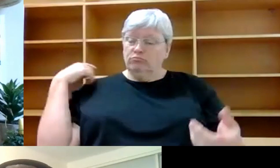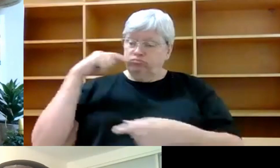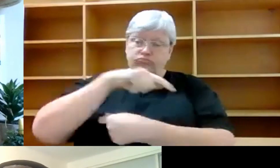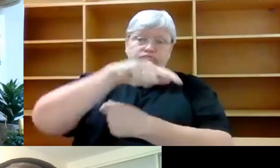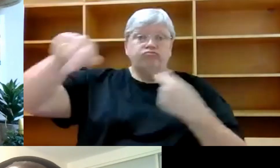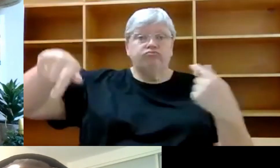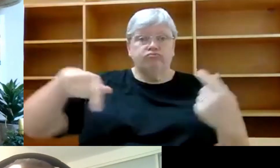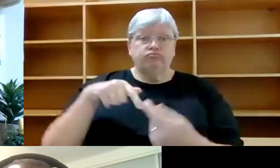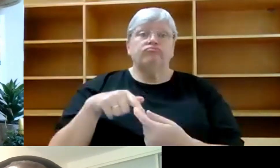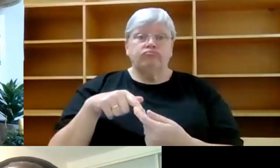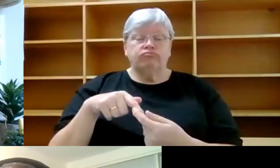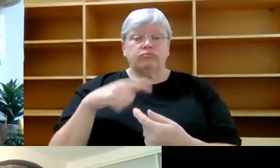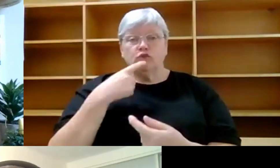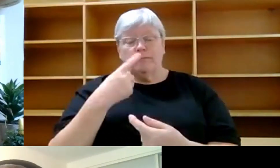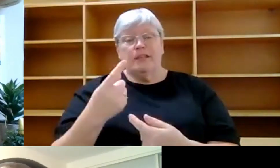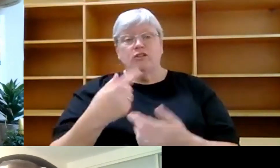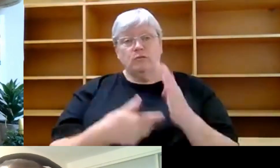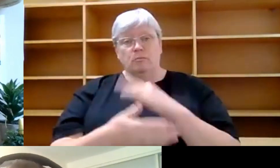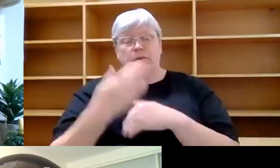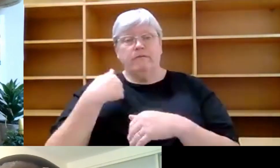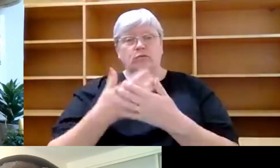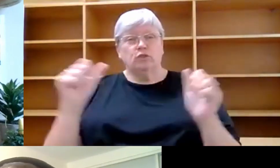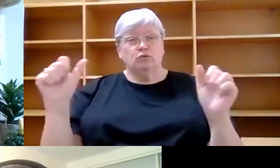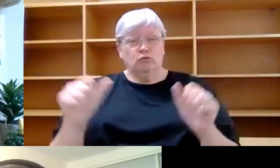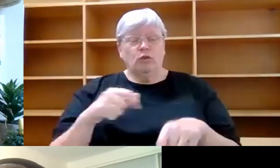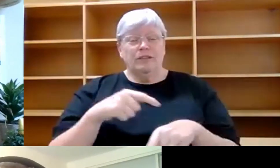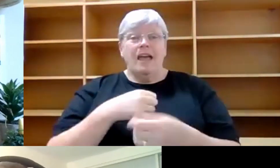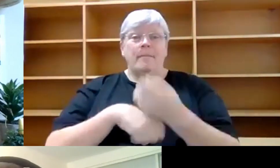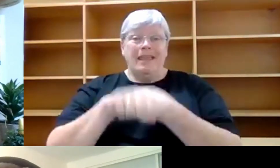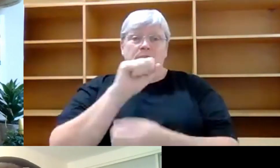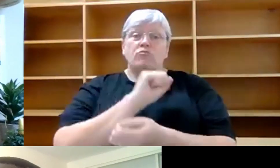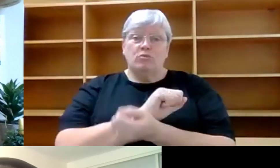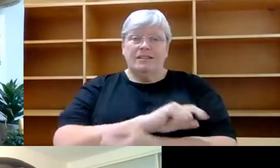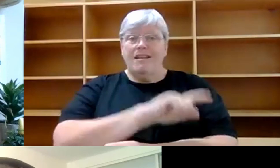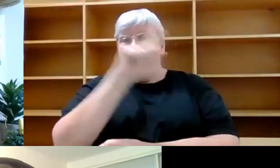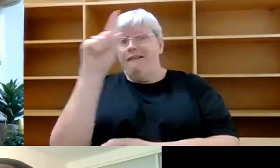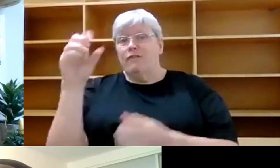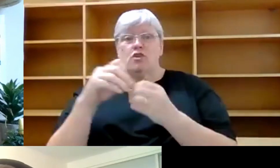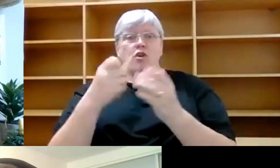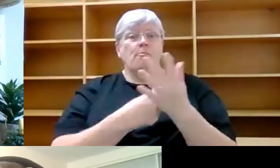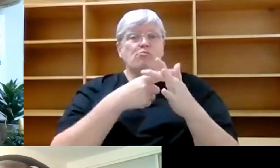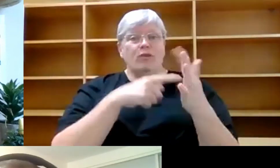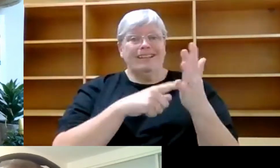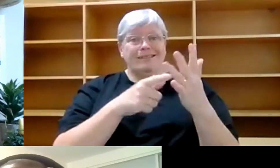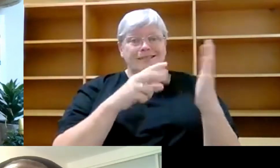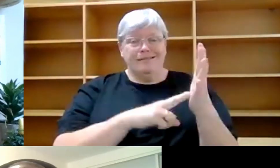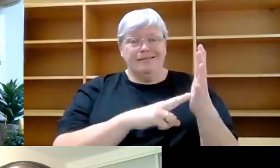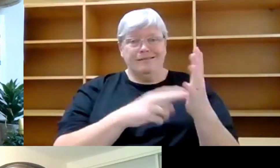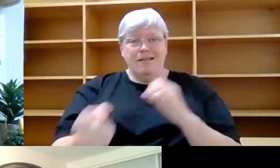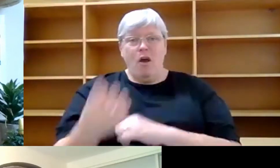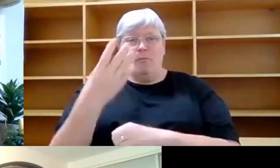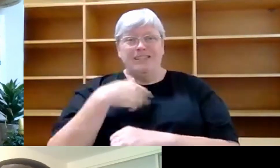because, as you mentioned, I spent a short time in prison after the Brixton Uprising in